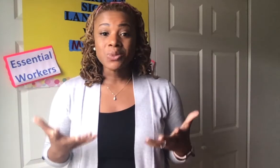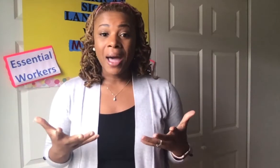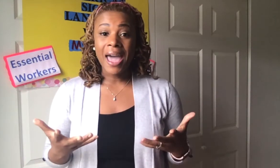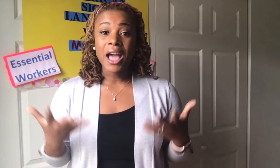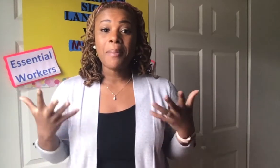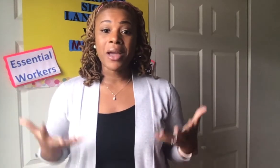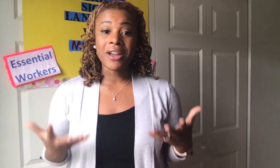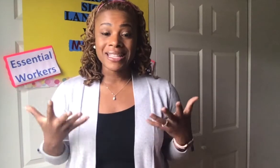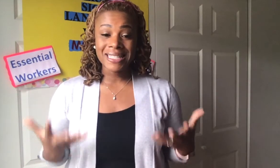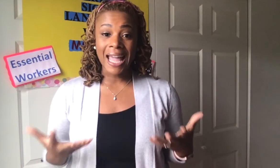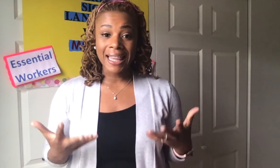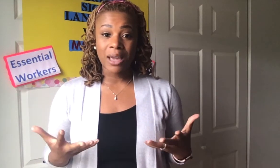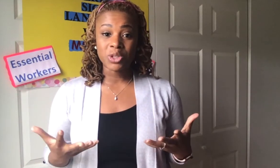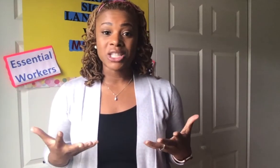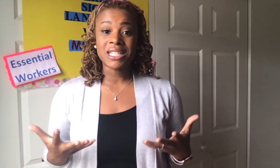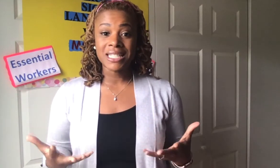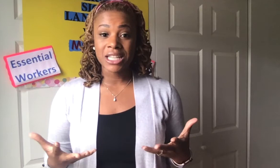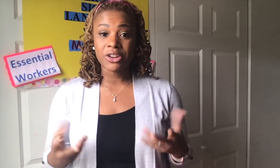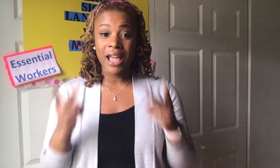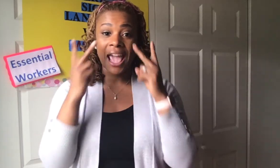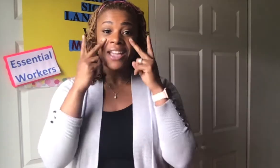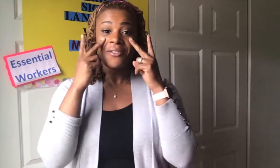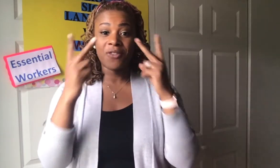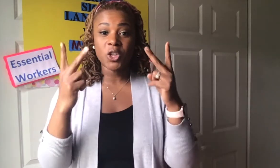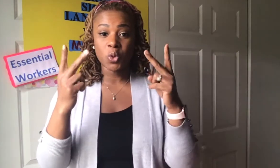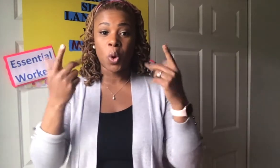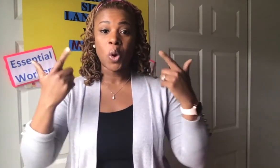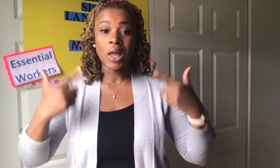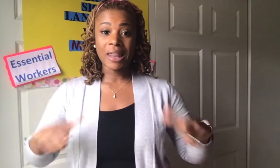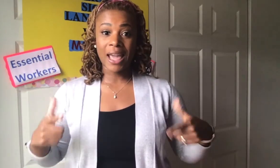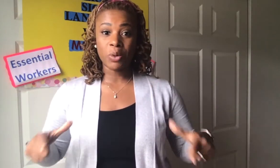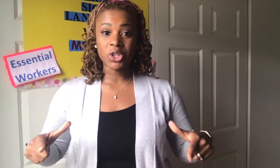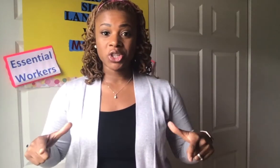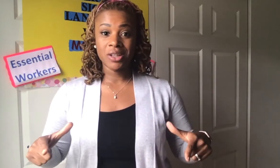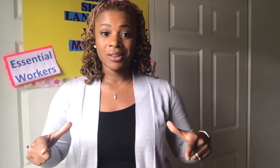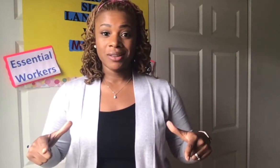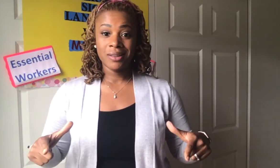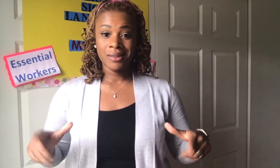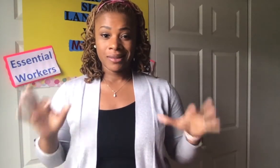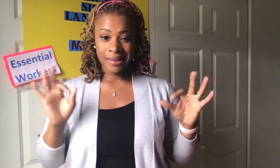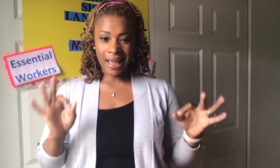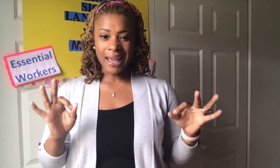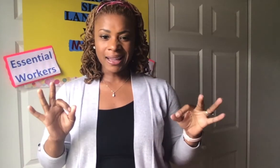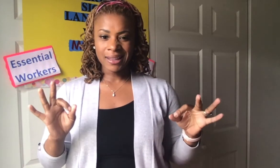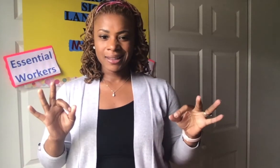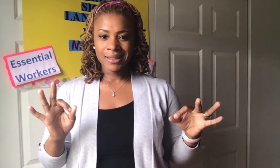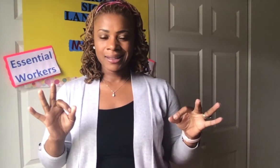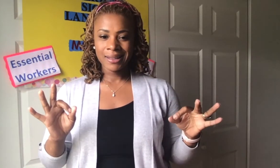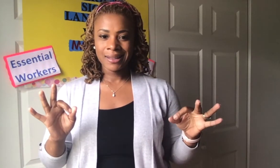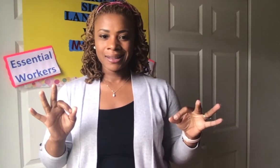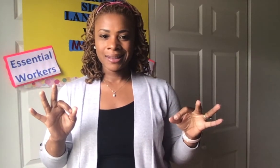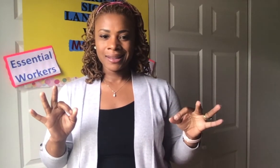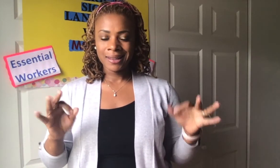why American Sign Language is considered a visual language. Got it?